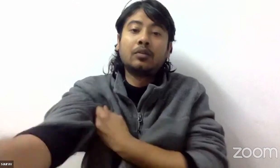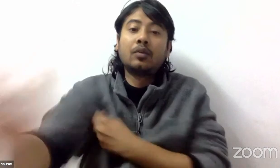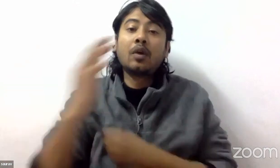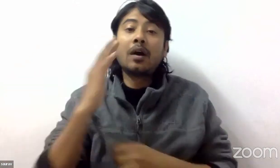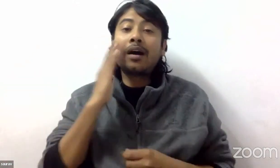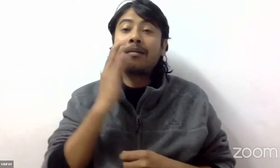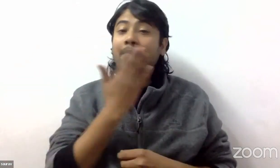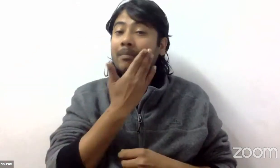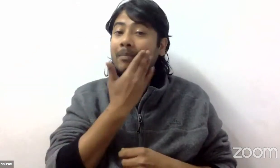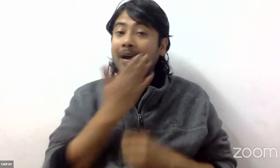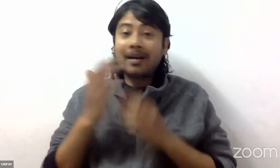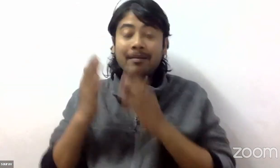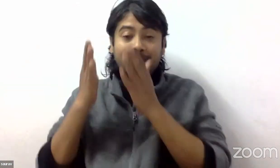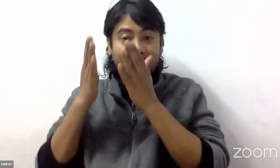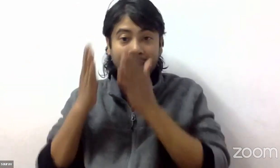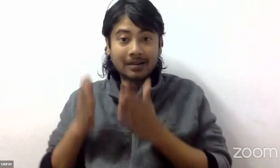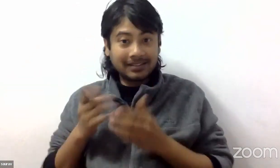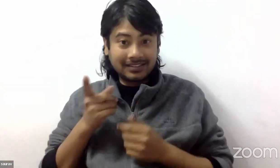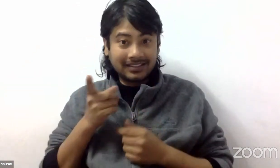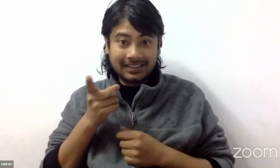see, Ekadashi comes only on the 11th day, right?